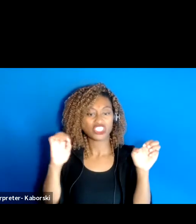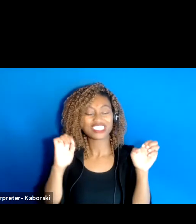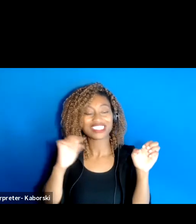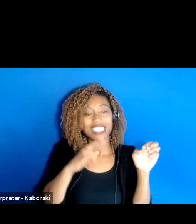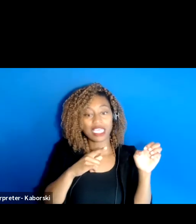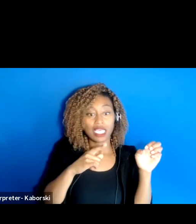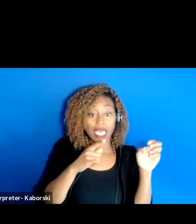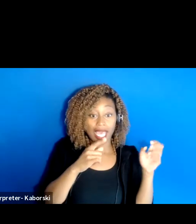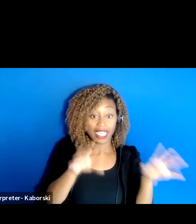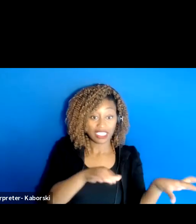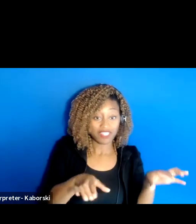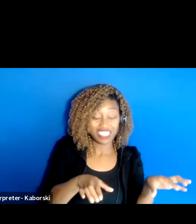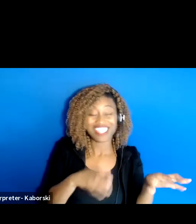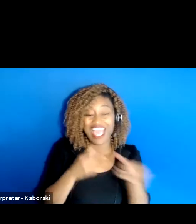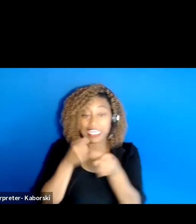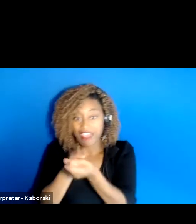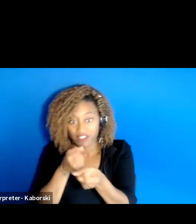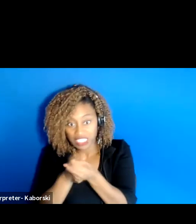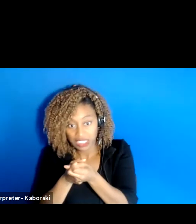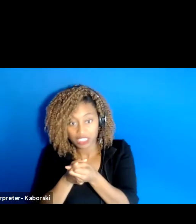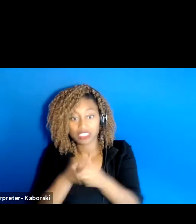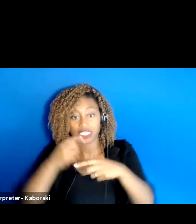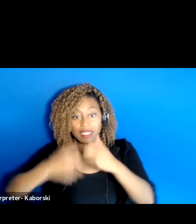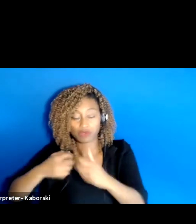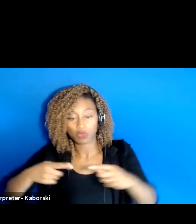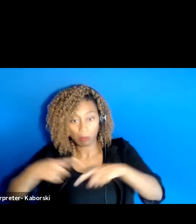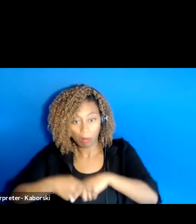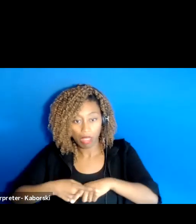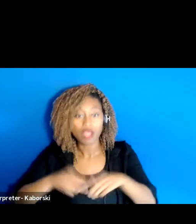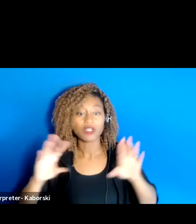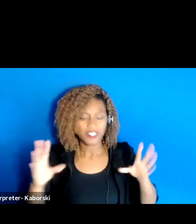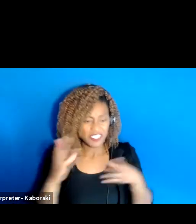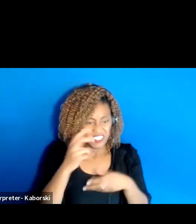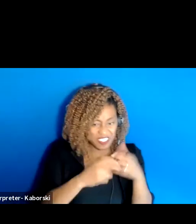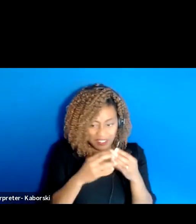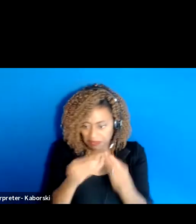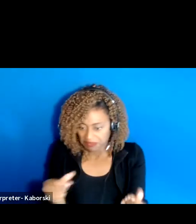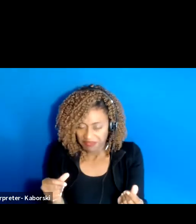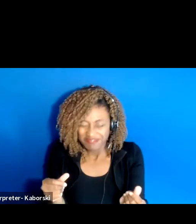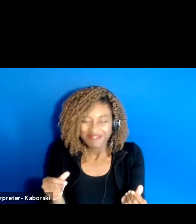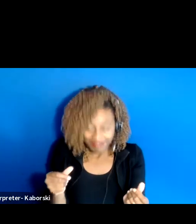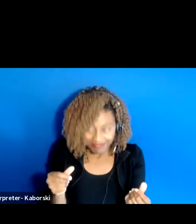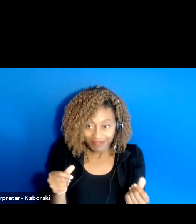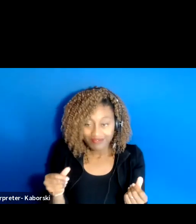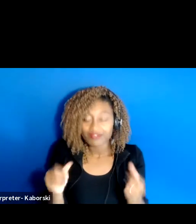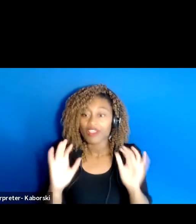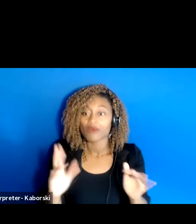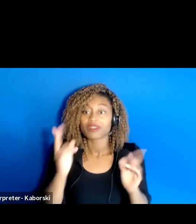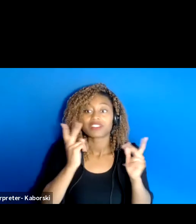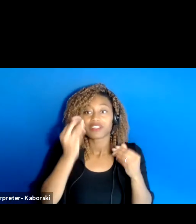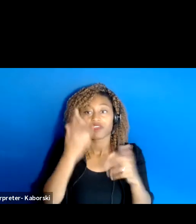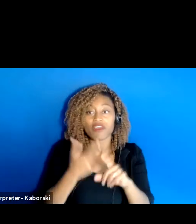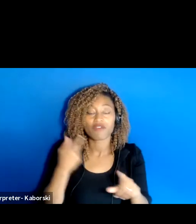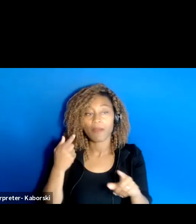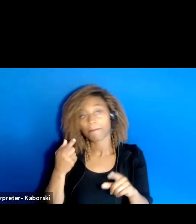that we're seeing on a statewide basis. We also receive the information from service providers like Centers